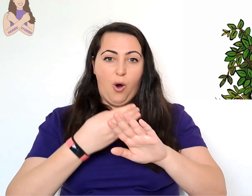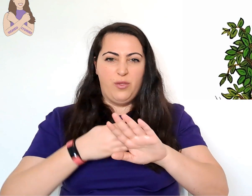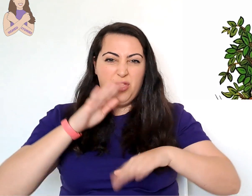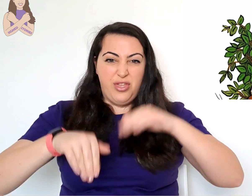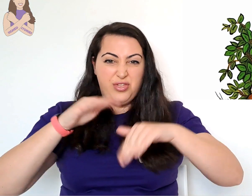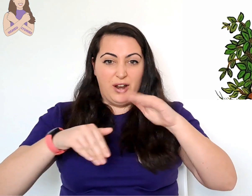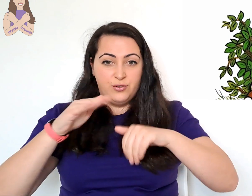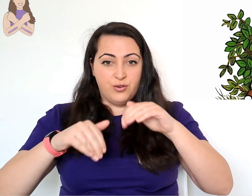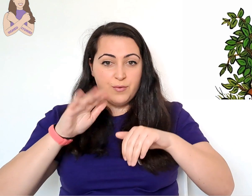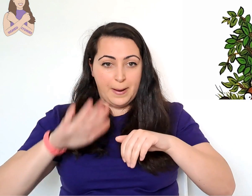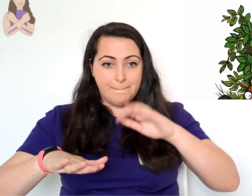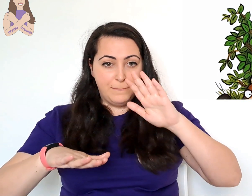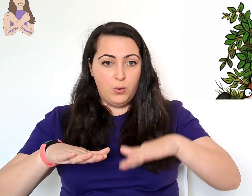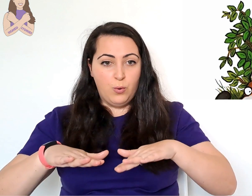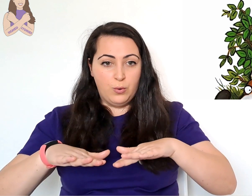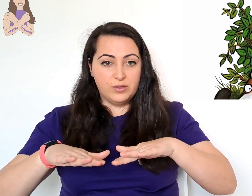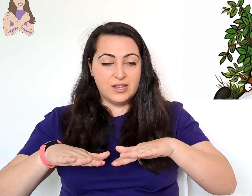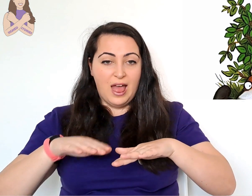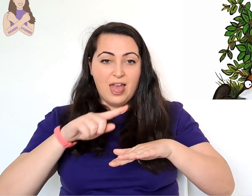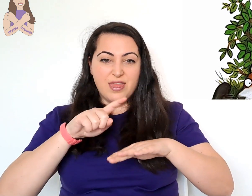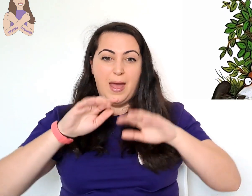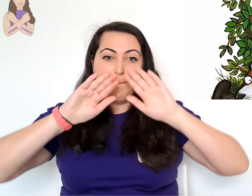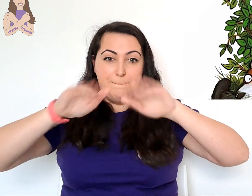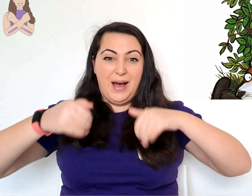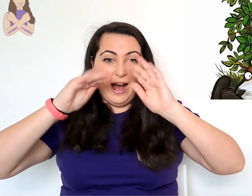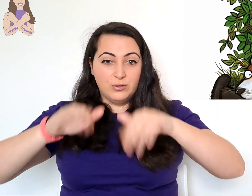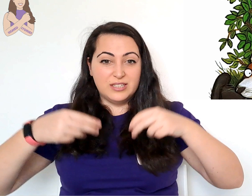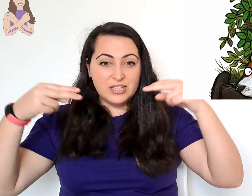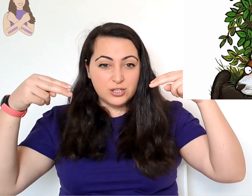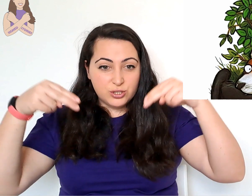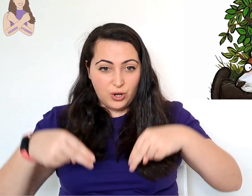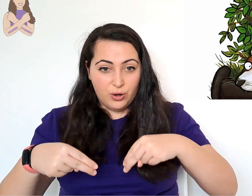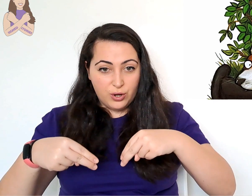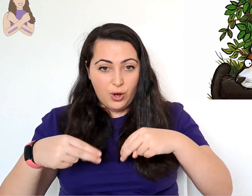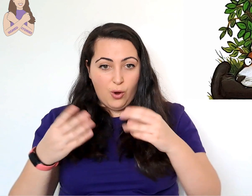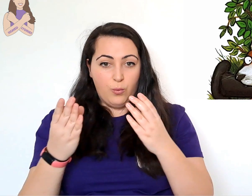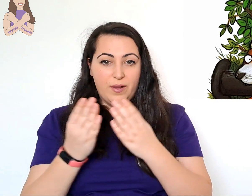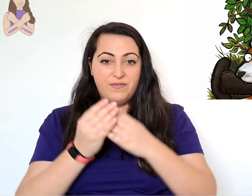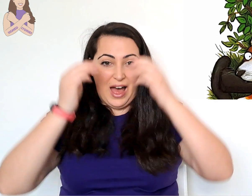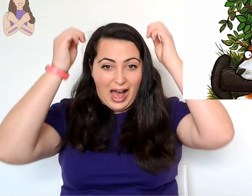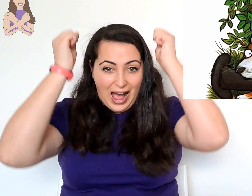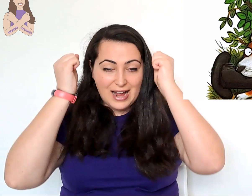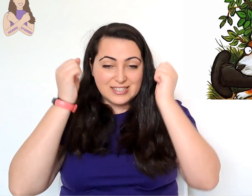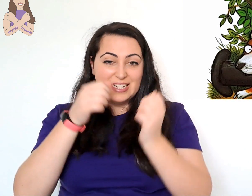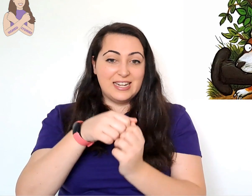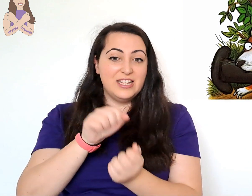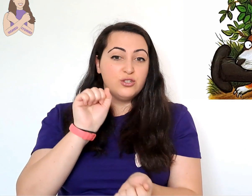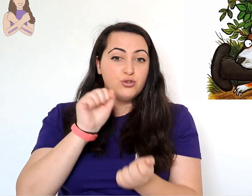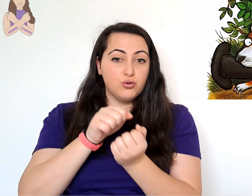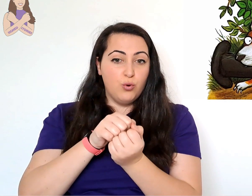on thundering paws, there bounded a dog with the hat in his